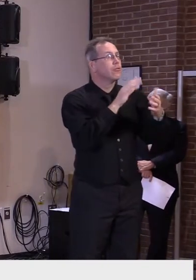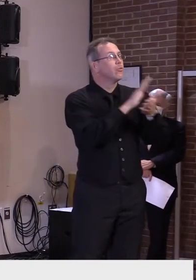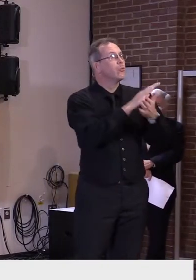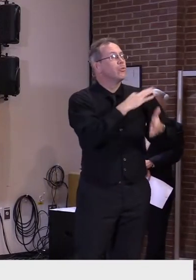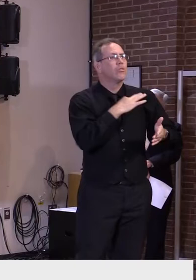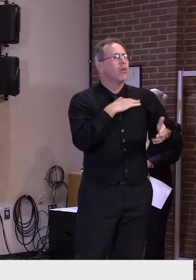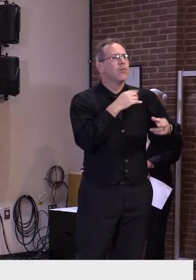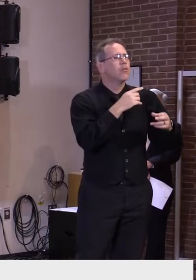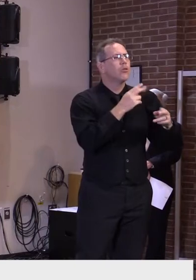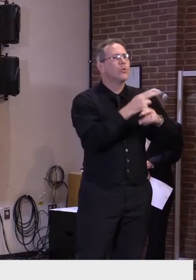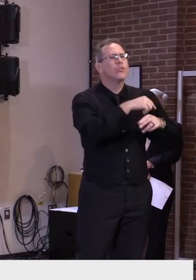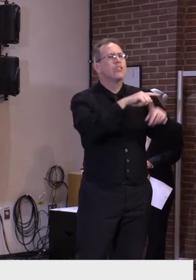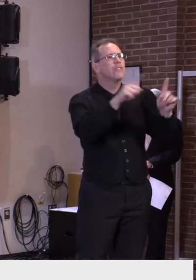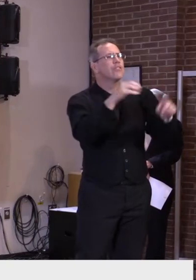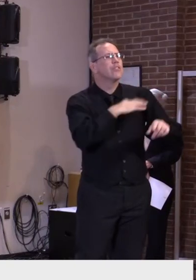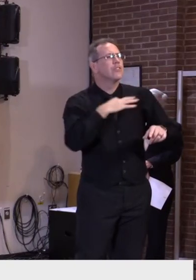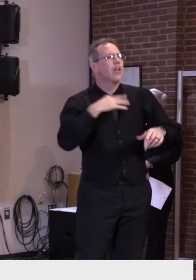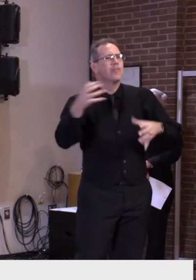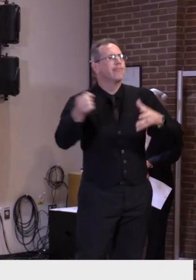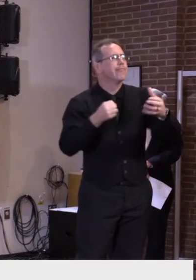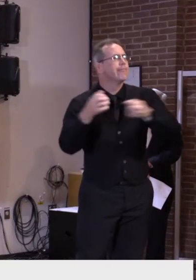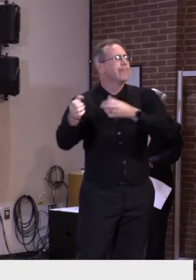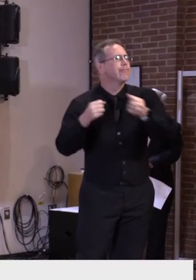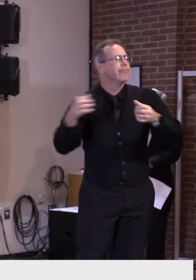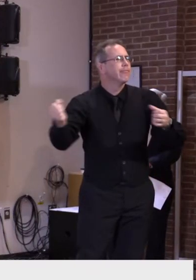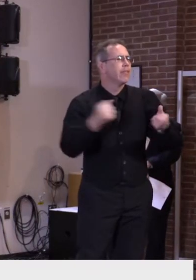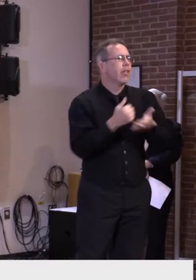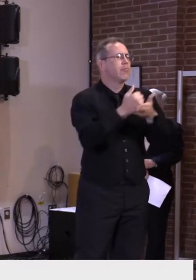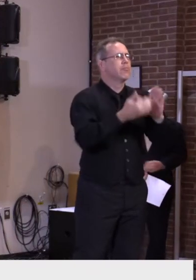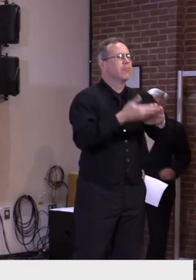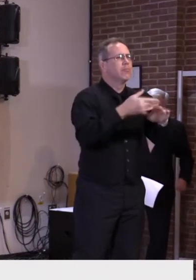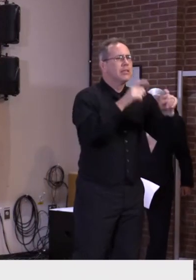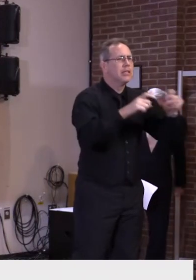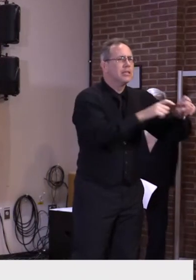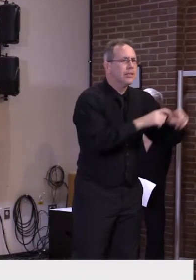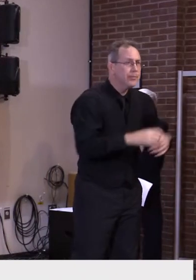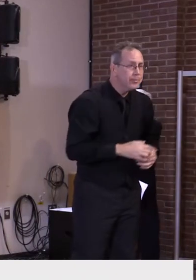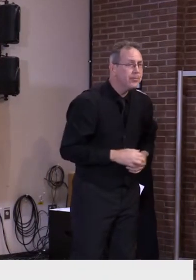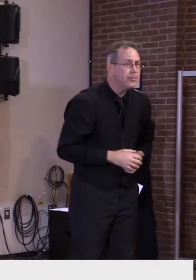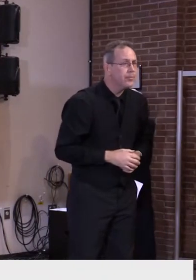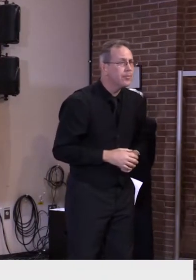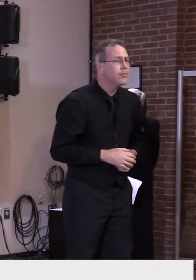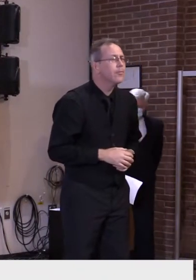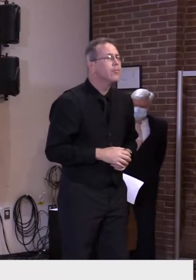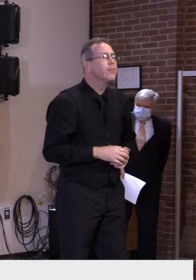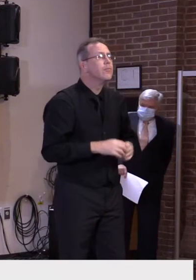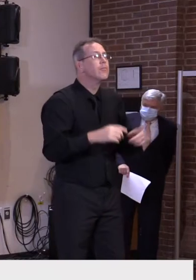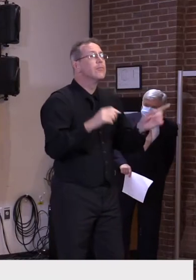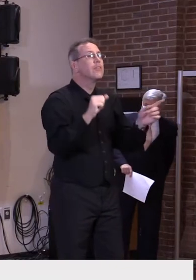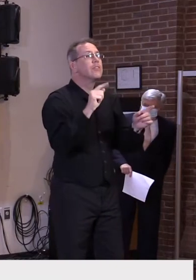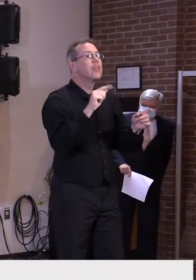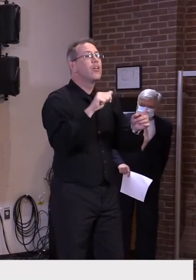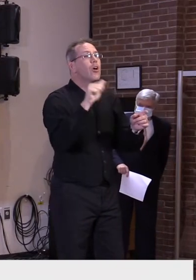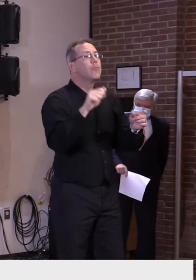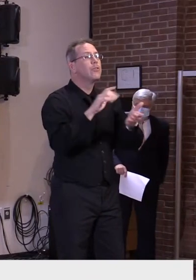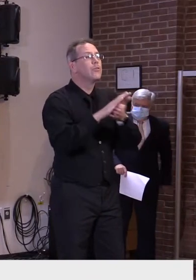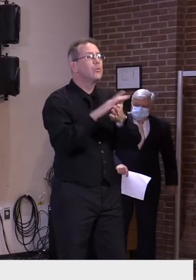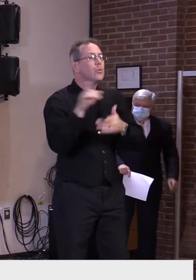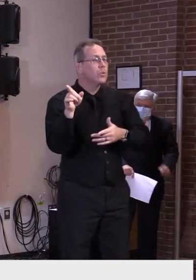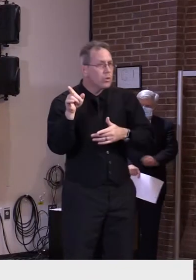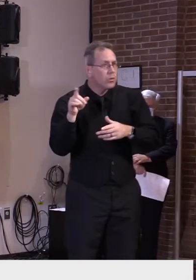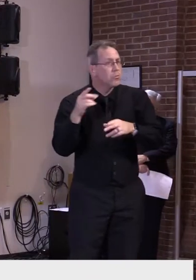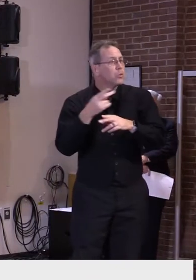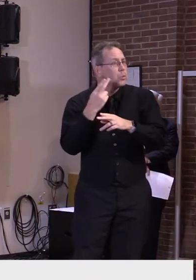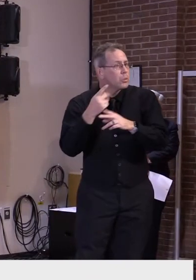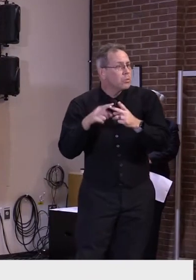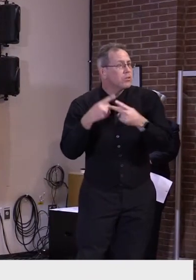approach being used very distinctly in Maple Run School District in St. Albans a few weeks ago, and more recently in districts in the Franklin Northeast